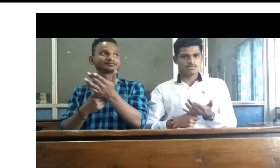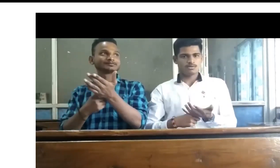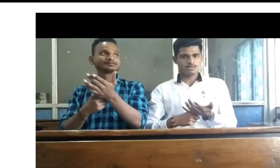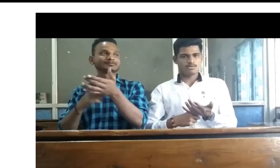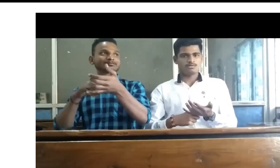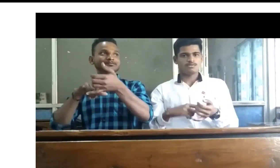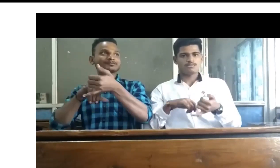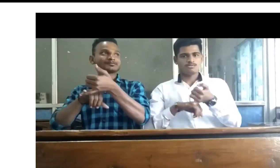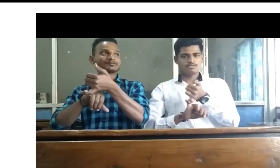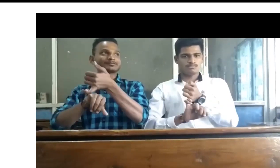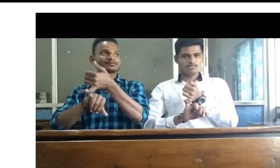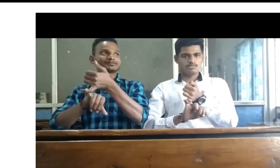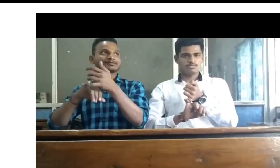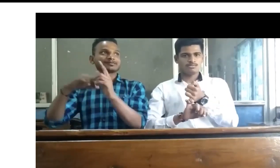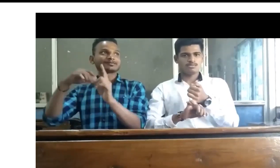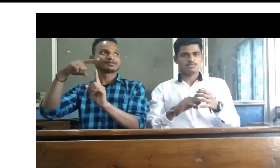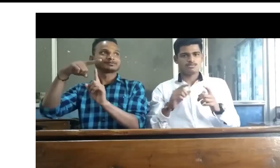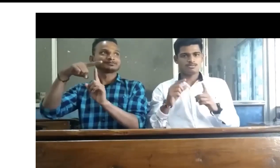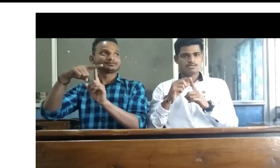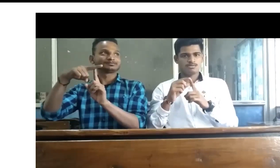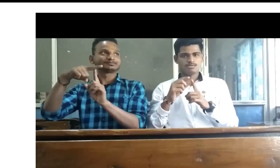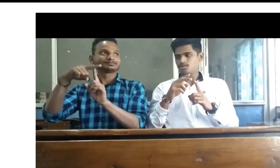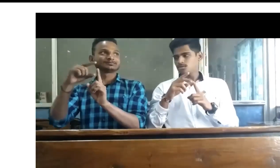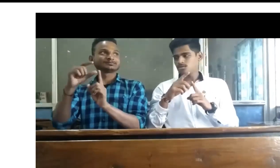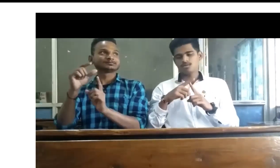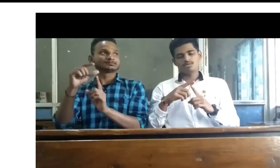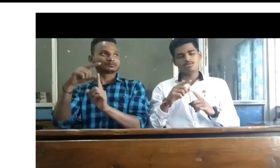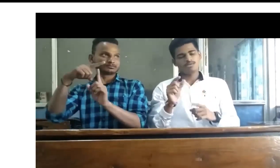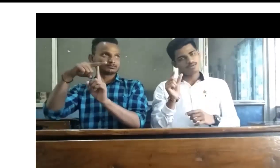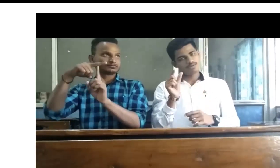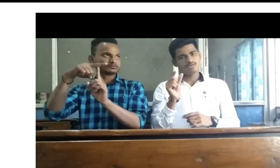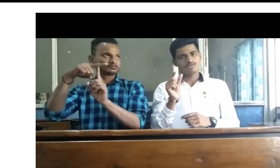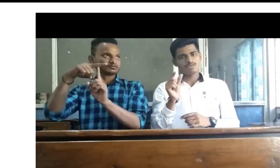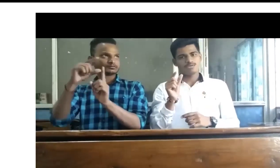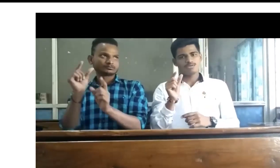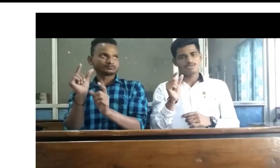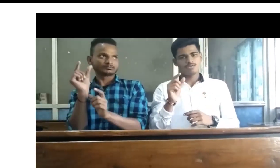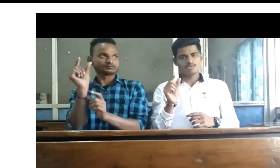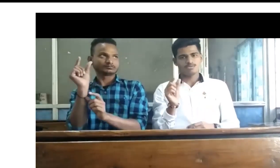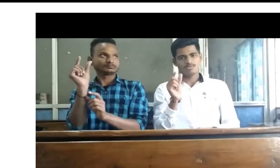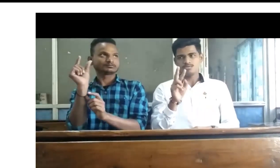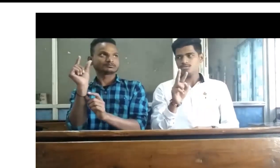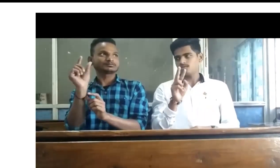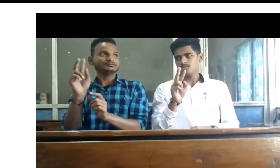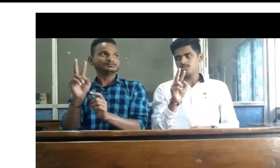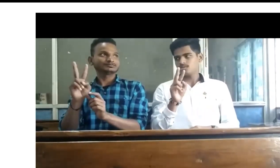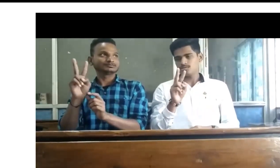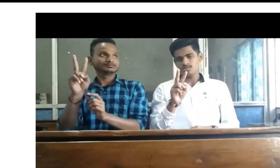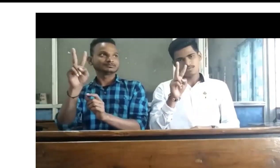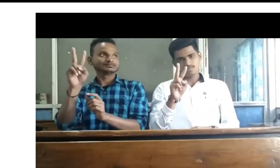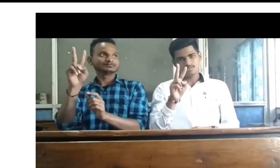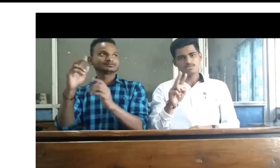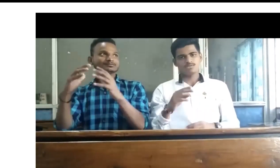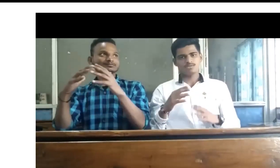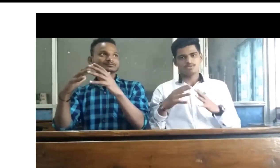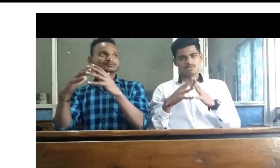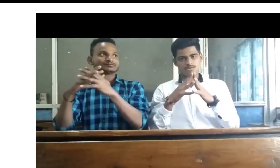how can us as a community improve their standard of living. So you can find the whole video on my